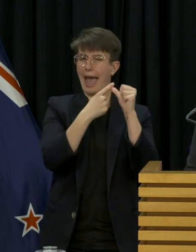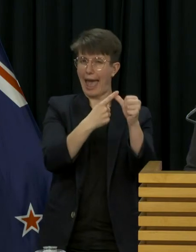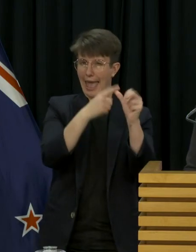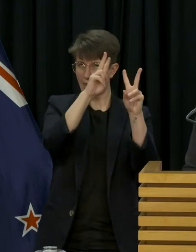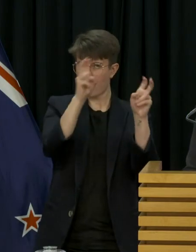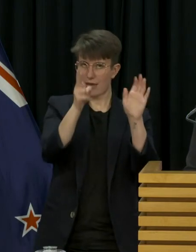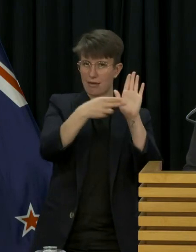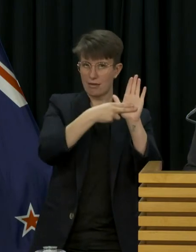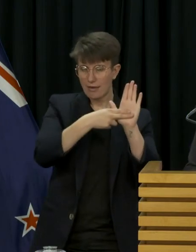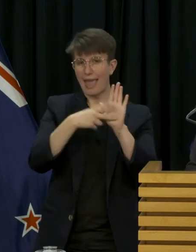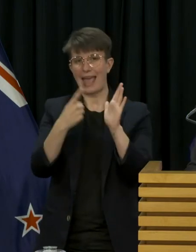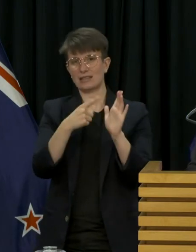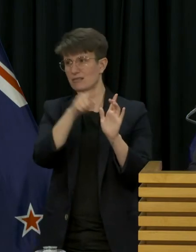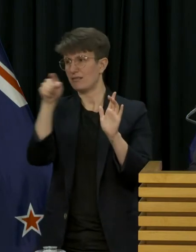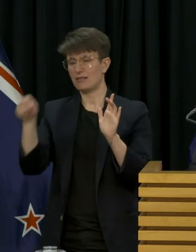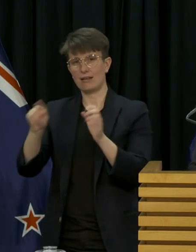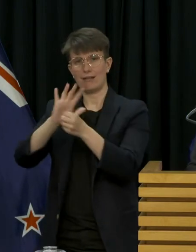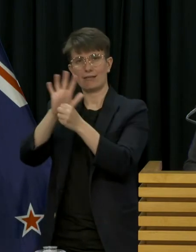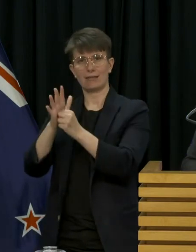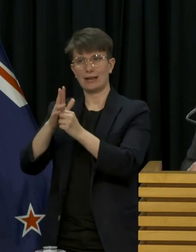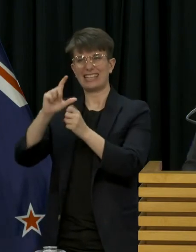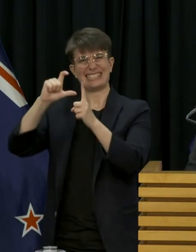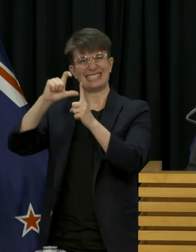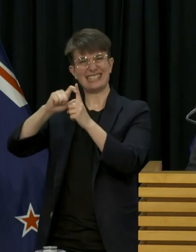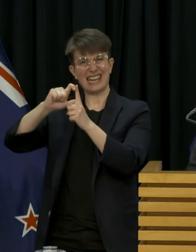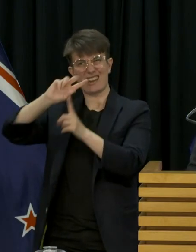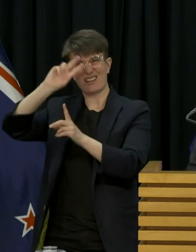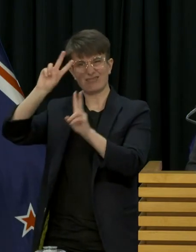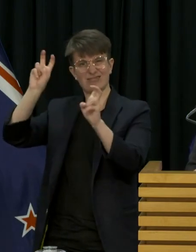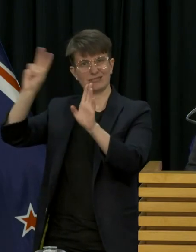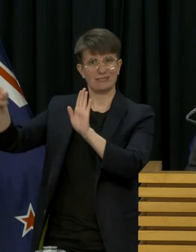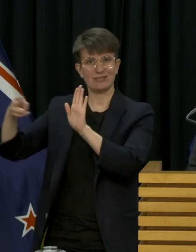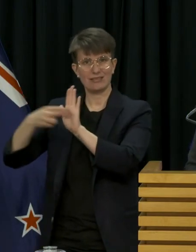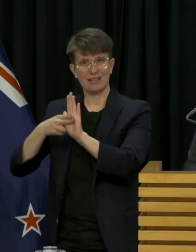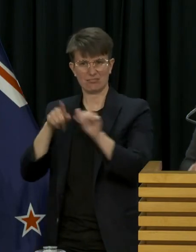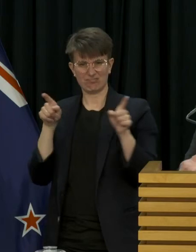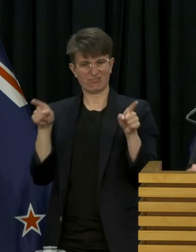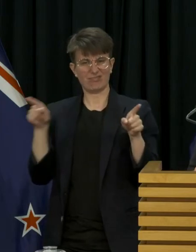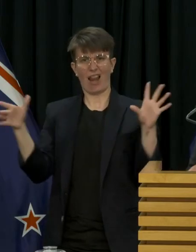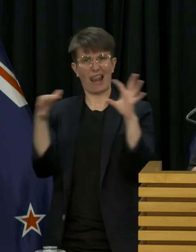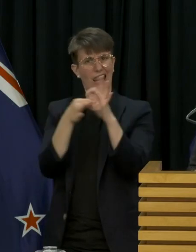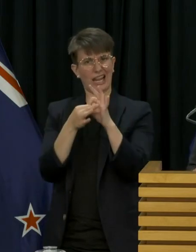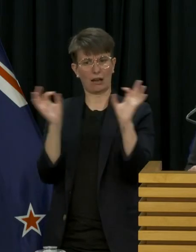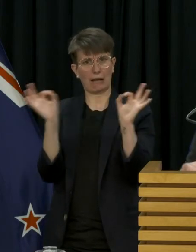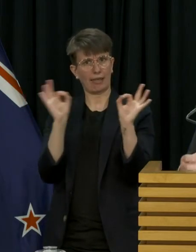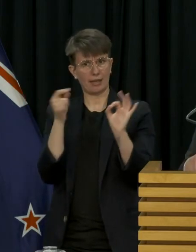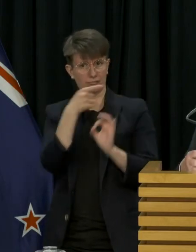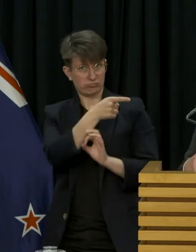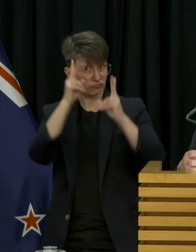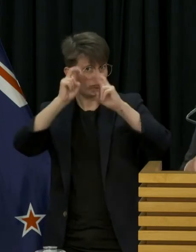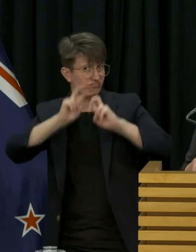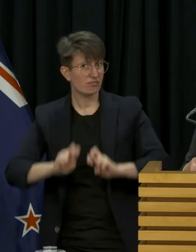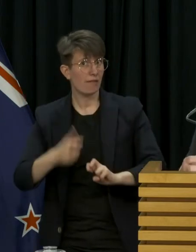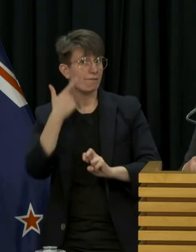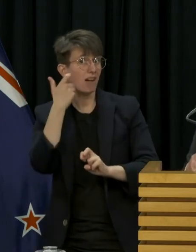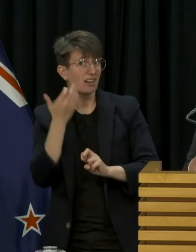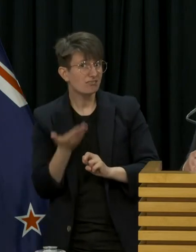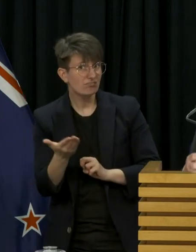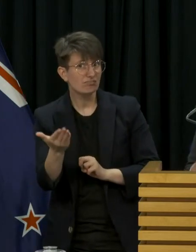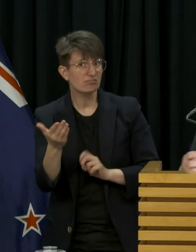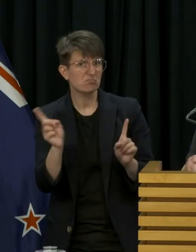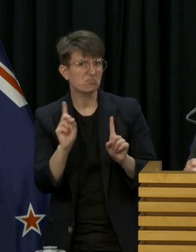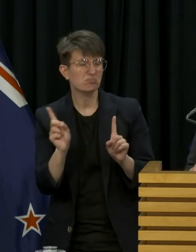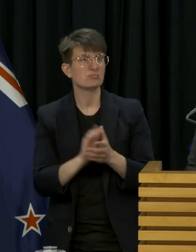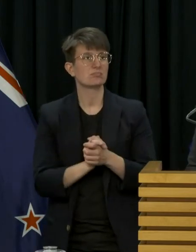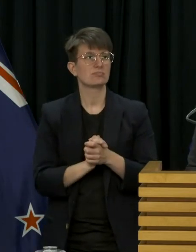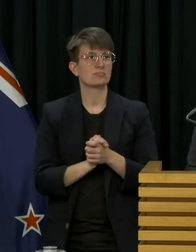extensive reviews of CCTV footage and re-interviews going on with the different cases and with their contacts, and that all helps to assemble a